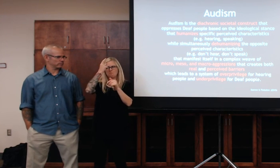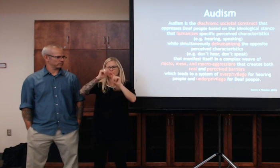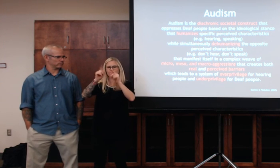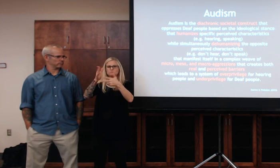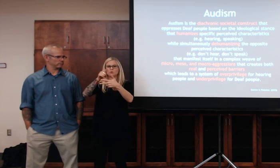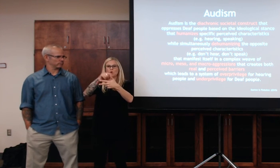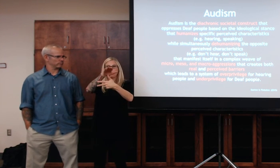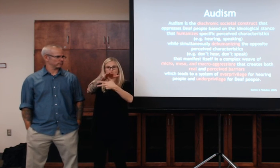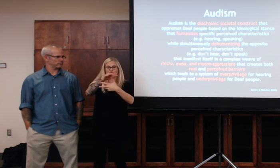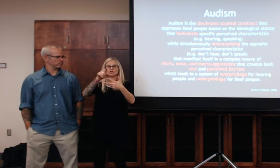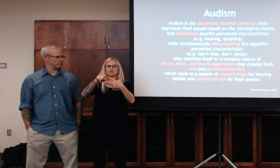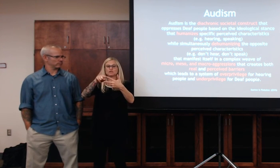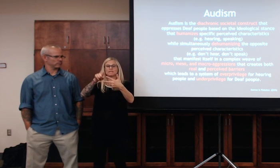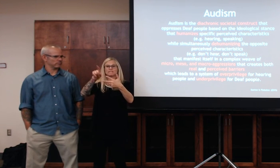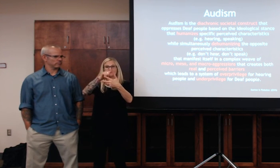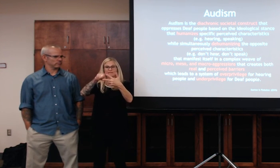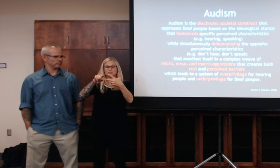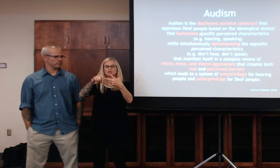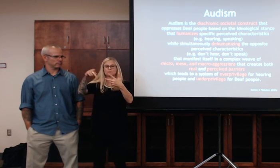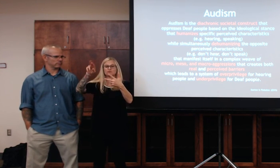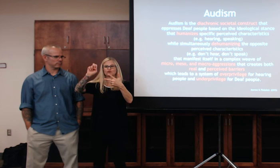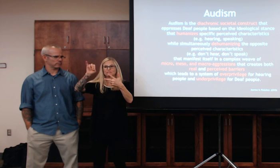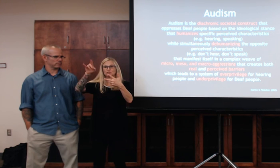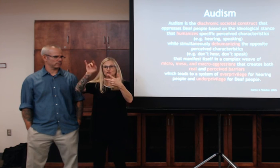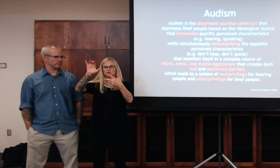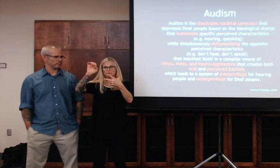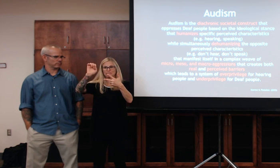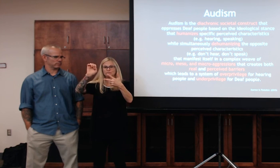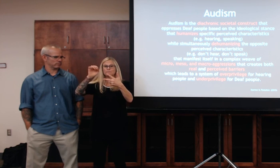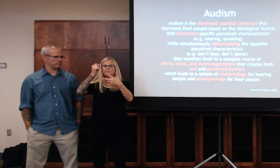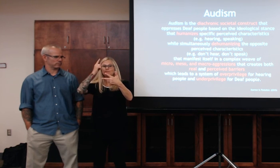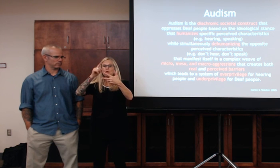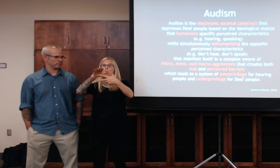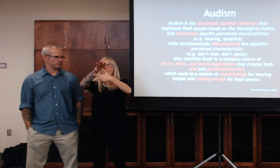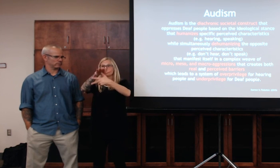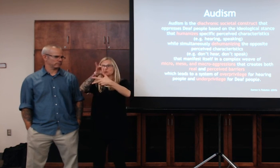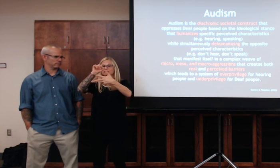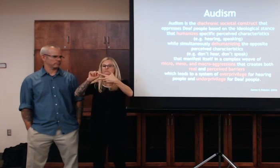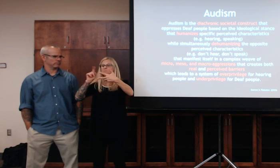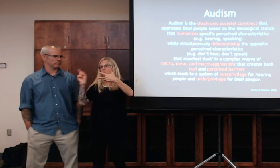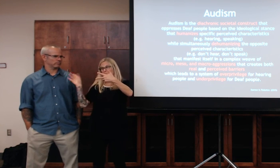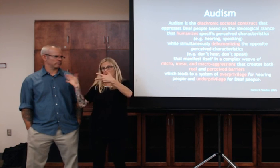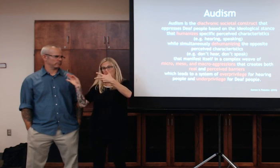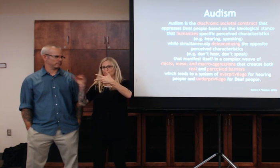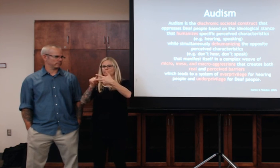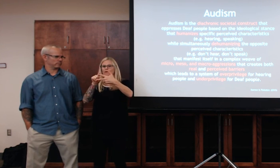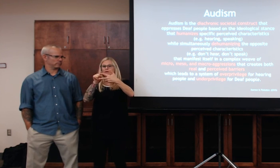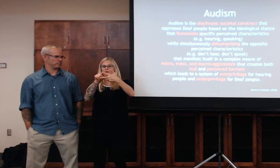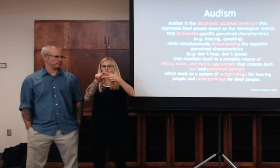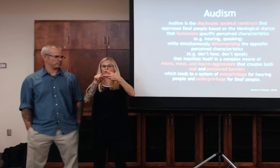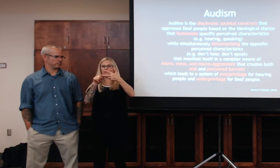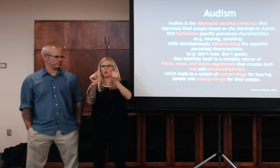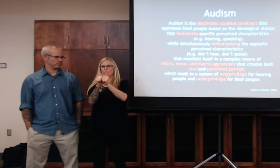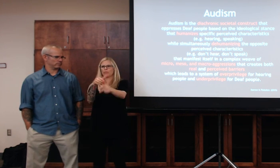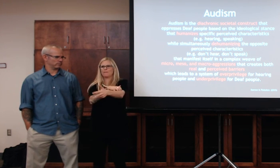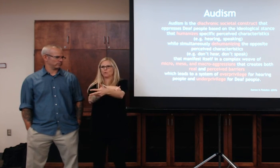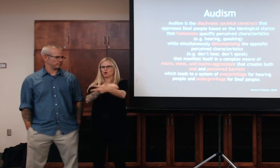Now we understand the difference between oppression, discrimination, and prejudice. Oppression, like he just explained,